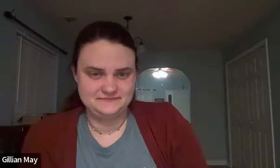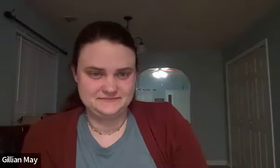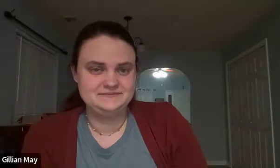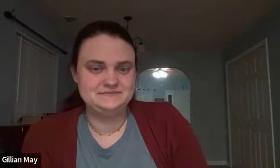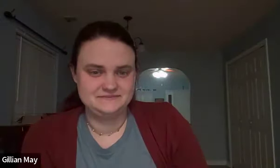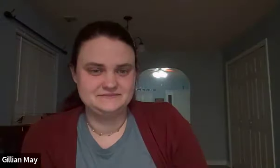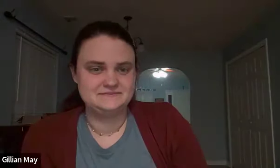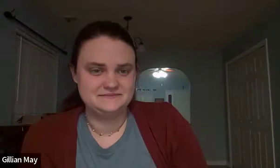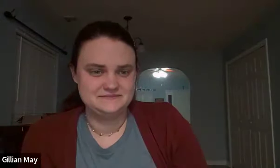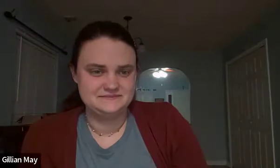Mhm.